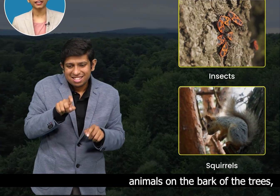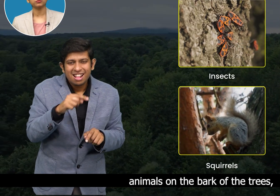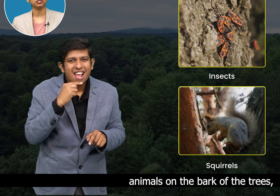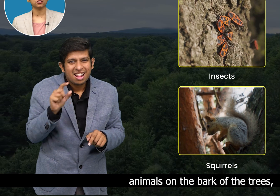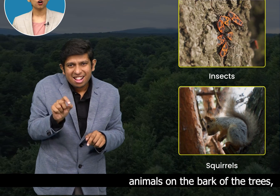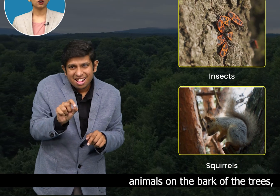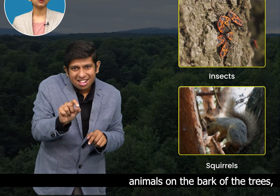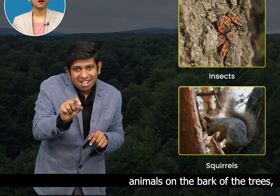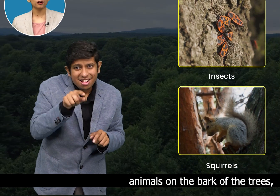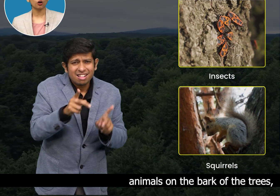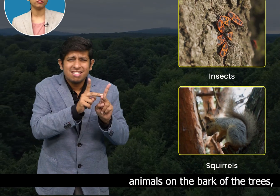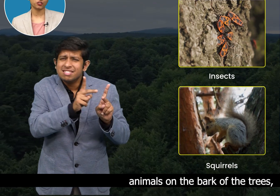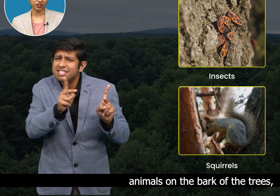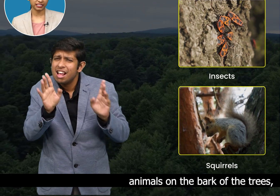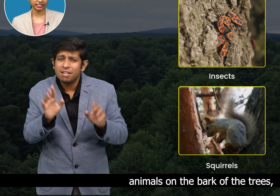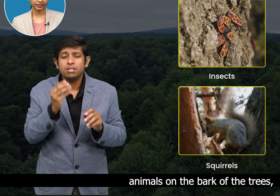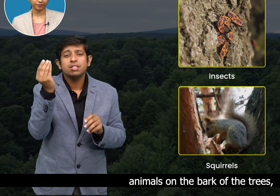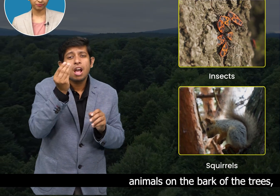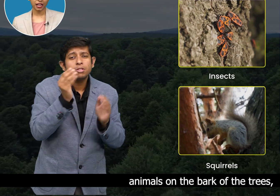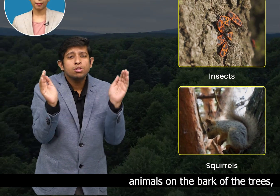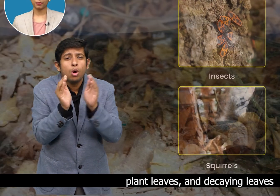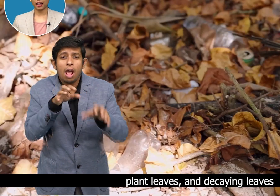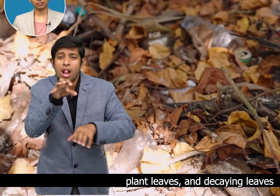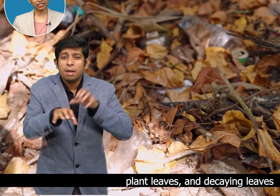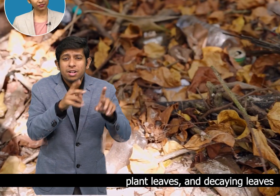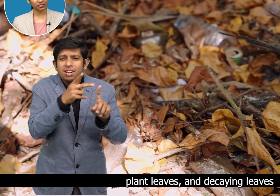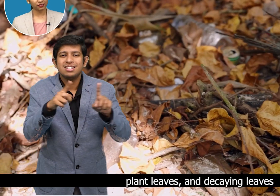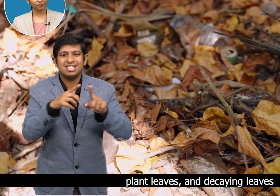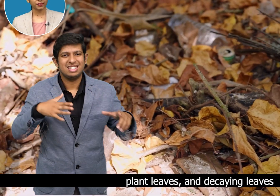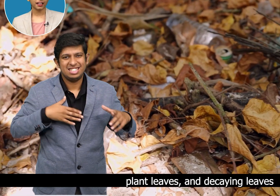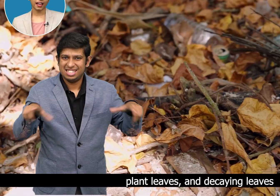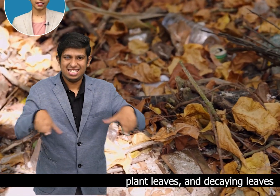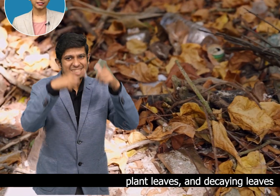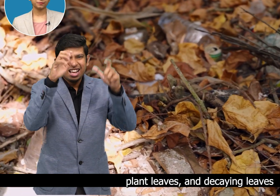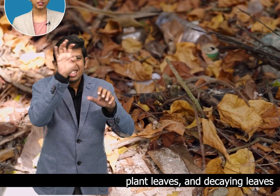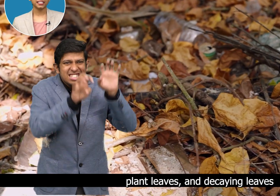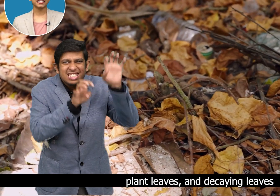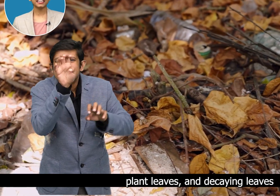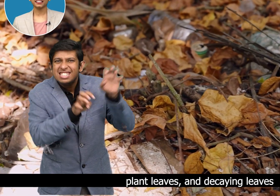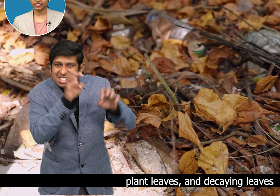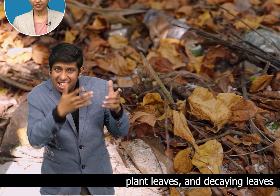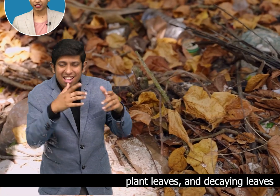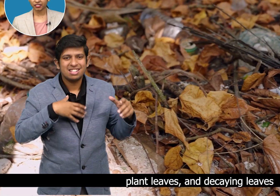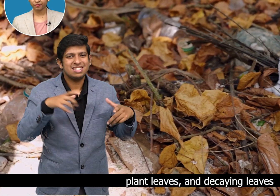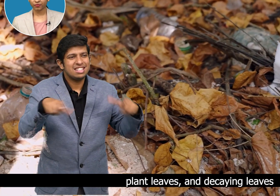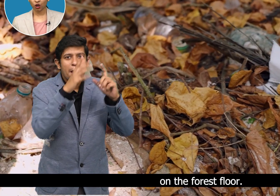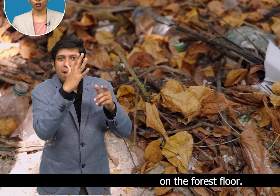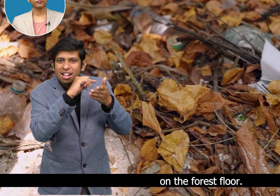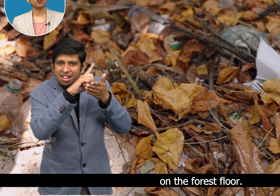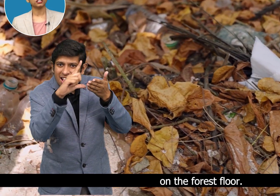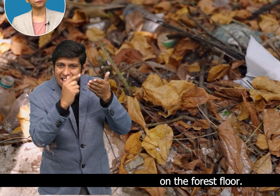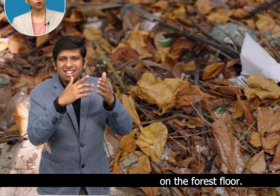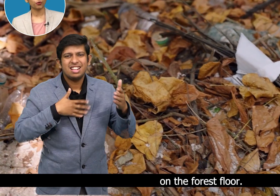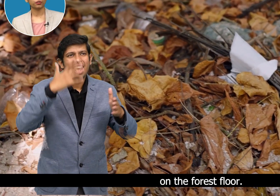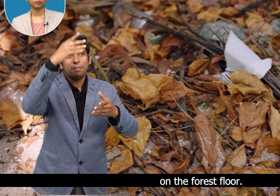small animals on the bark of the trees, plant leaves, and decaying leaves on